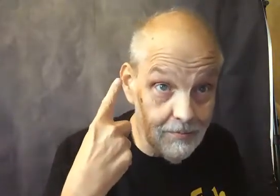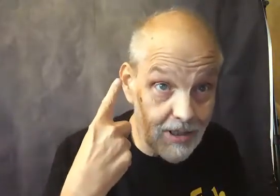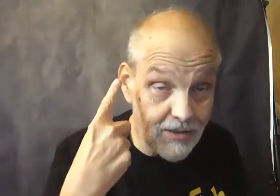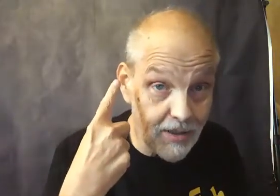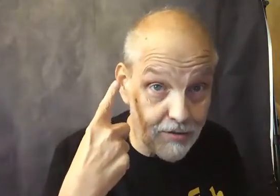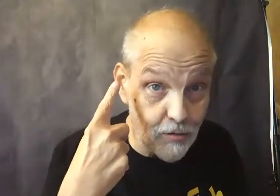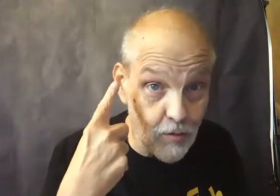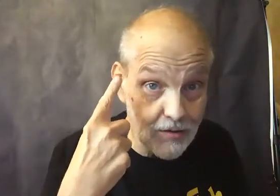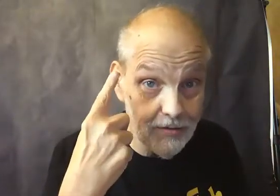it's a yes or no question.